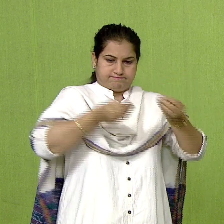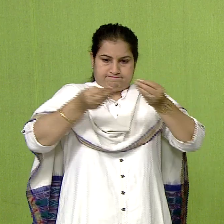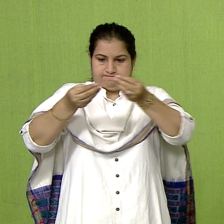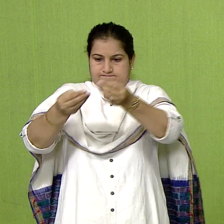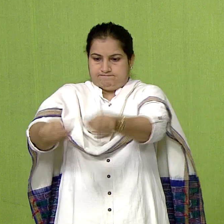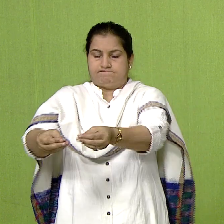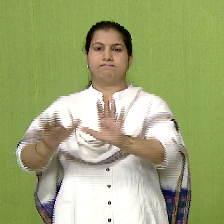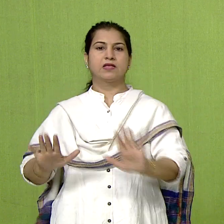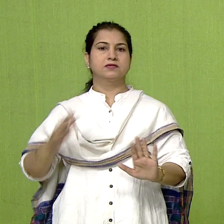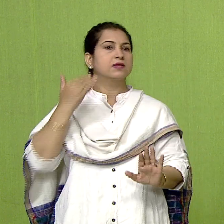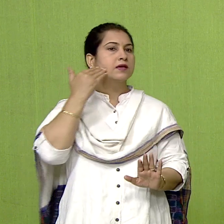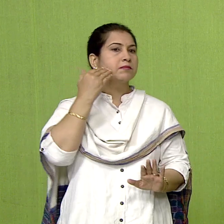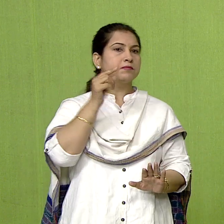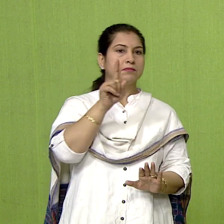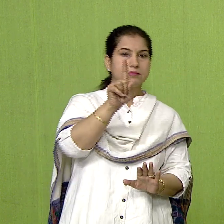year 1892